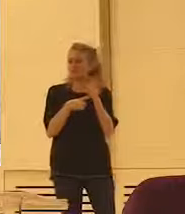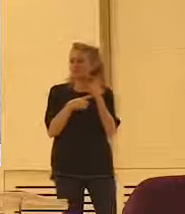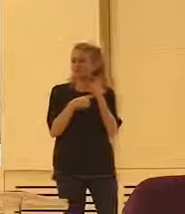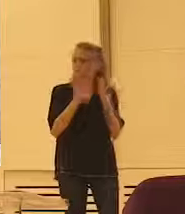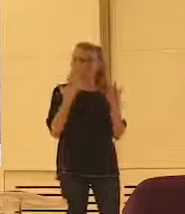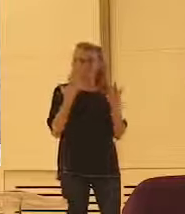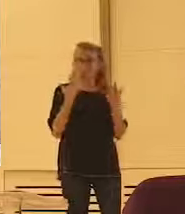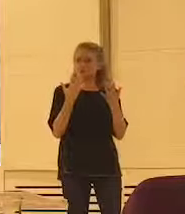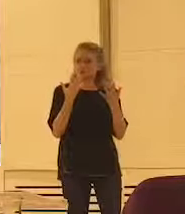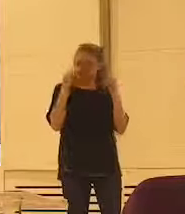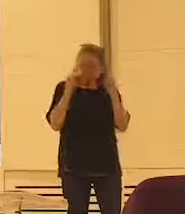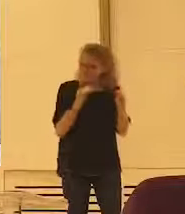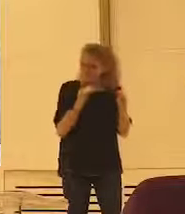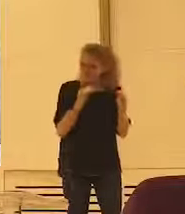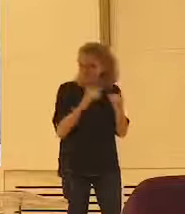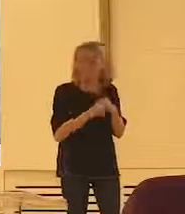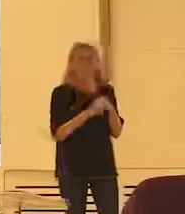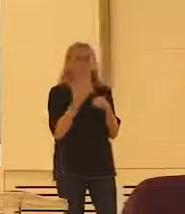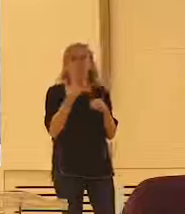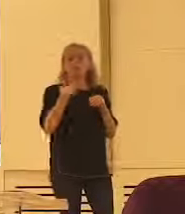but it's important to teach.